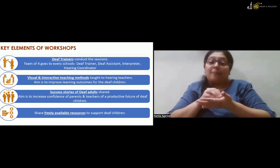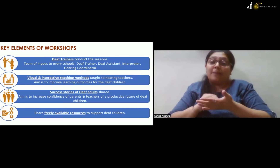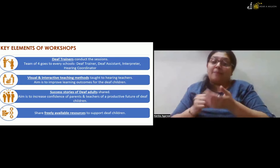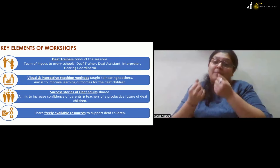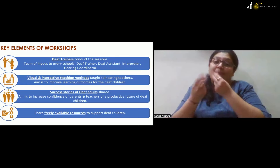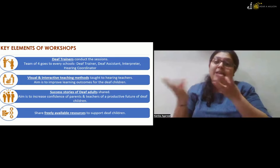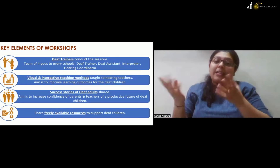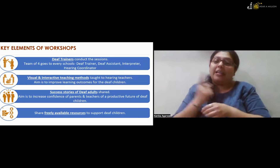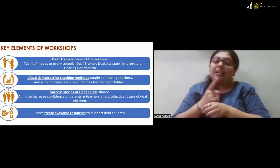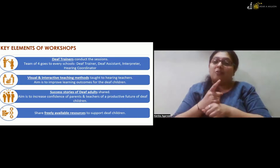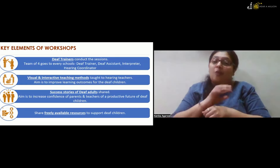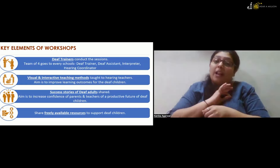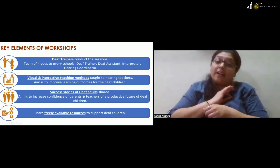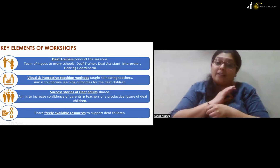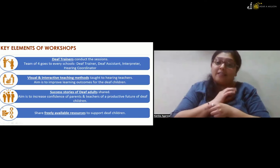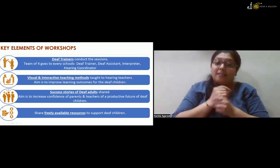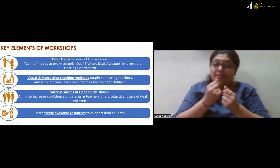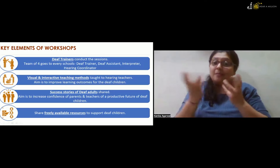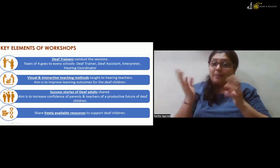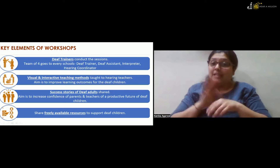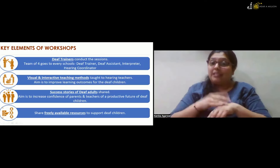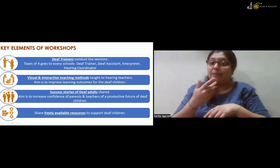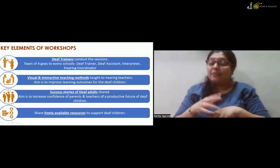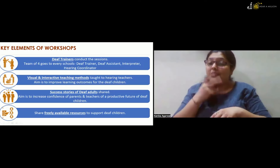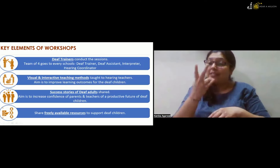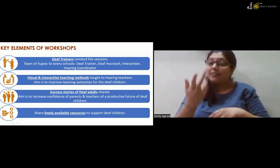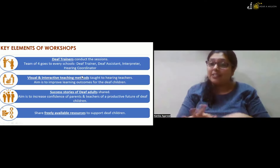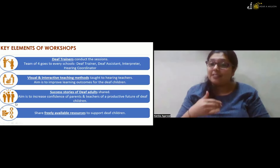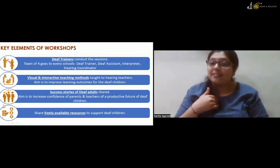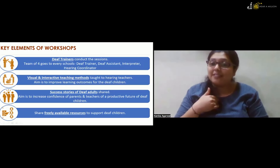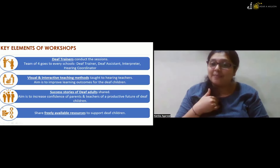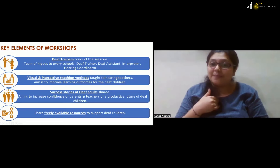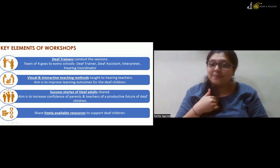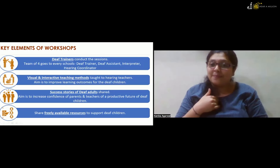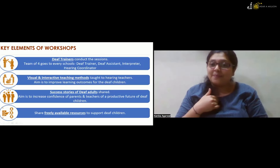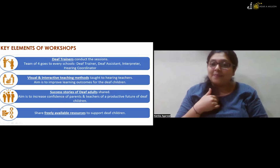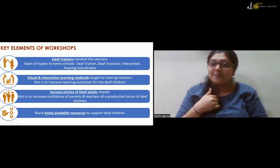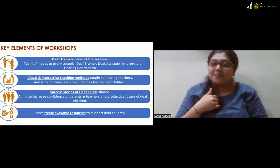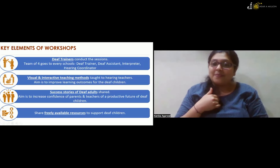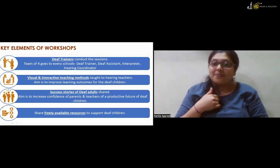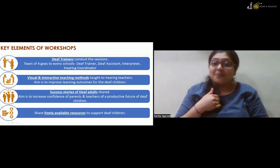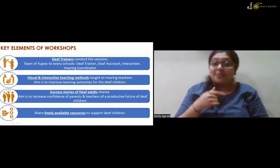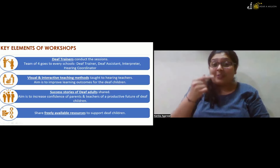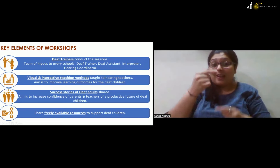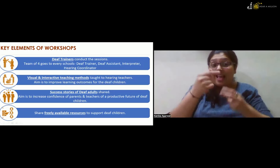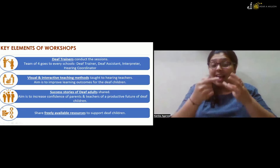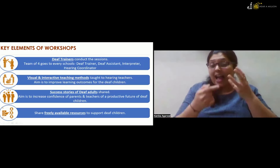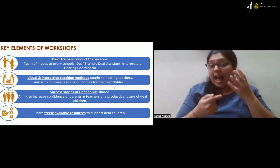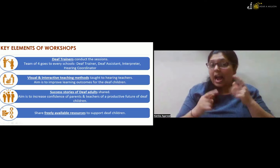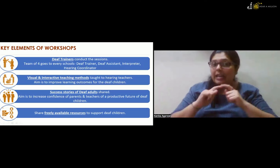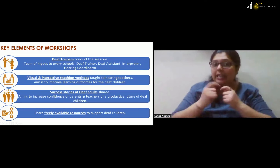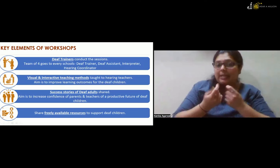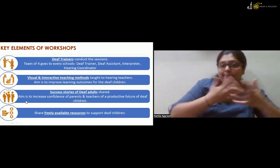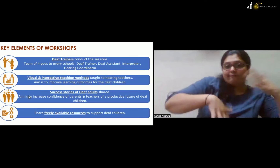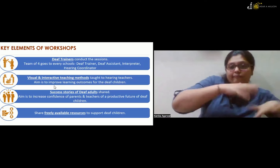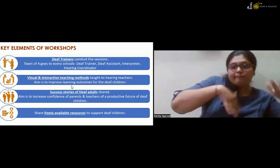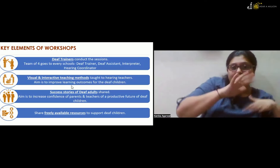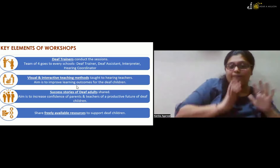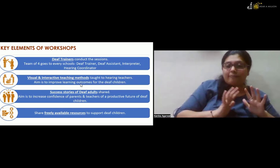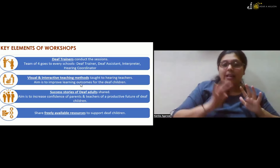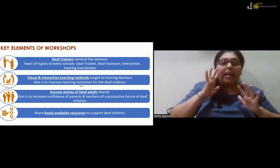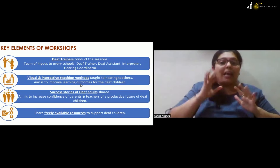taking, notes, because they didn't know that so many resources and platforms already existed. So I saw